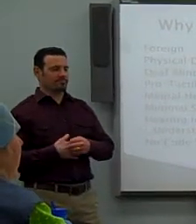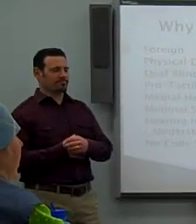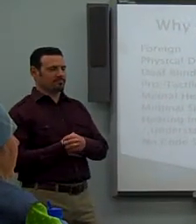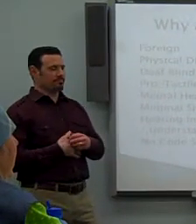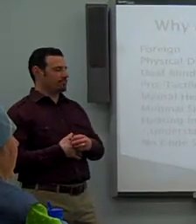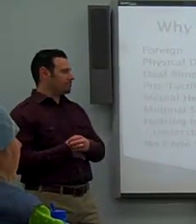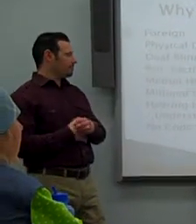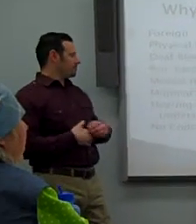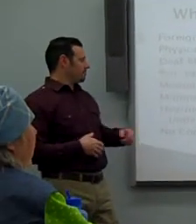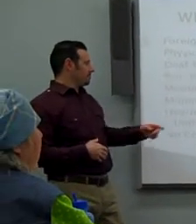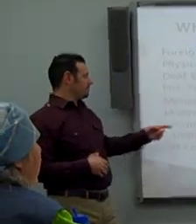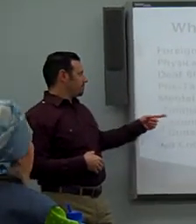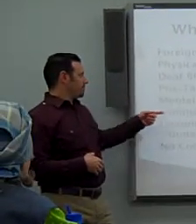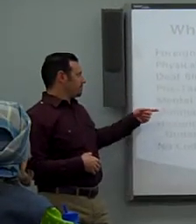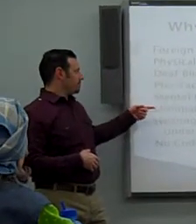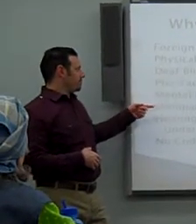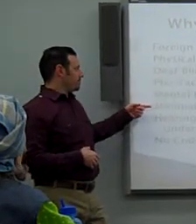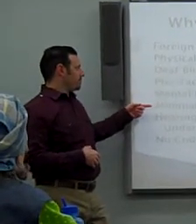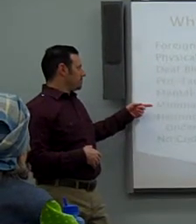to remember going forward.